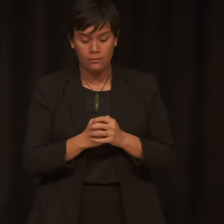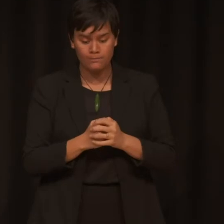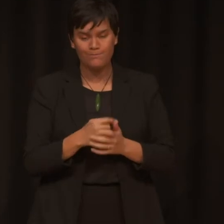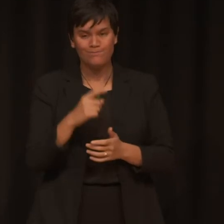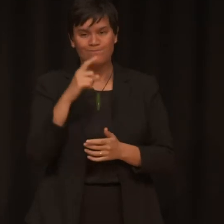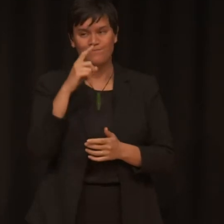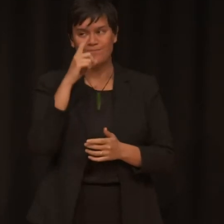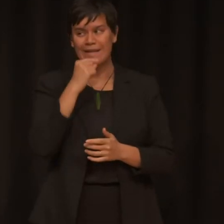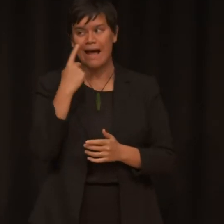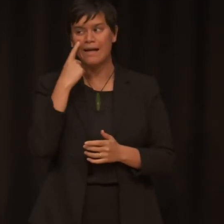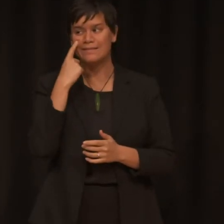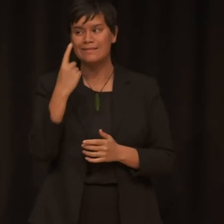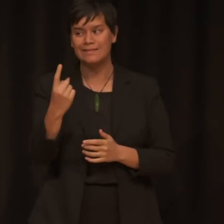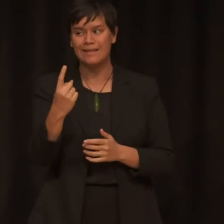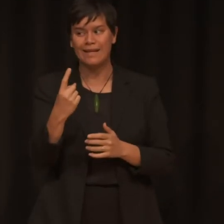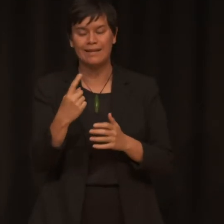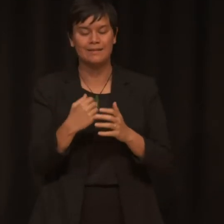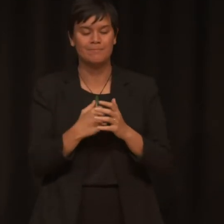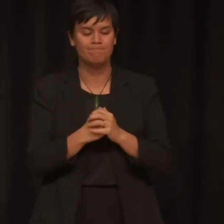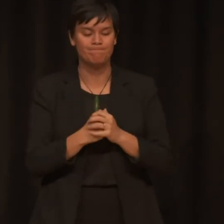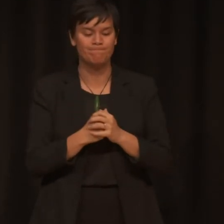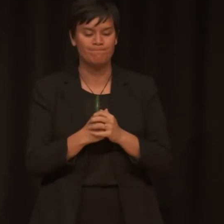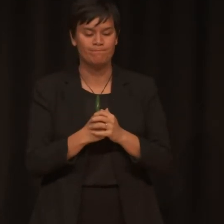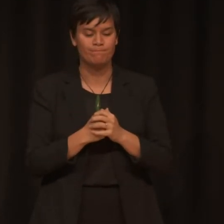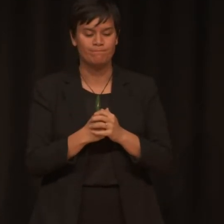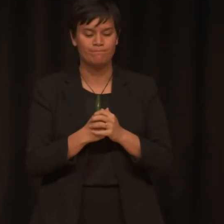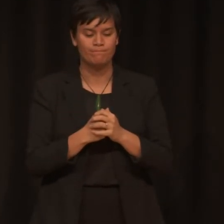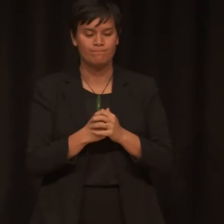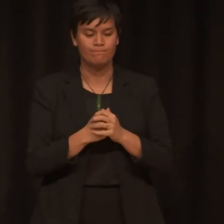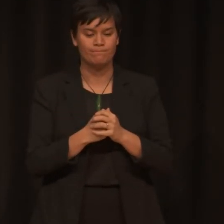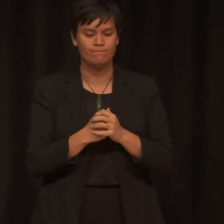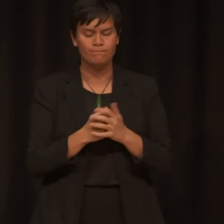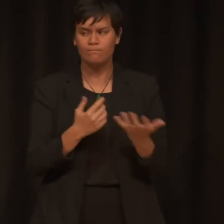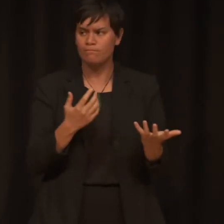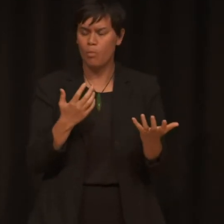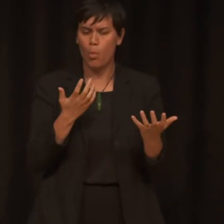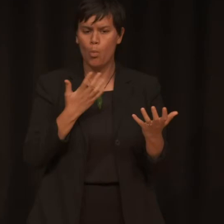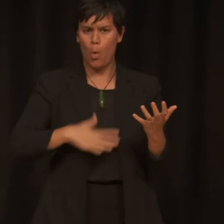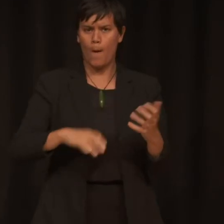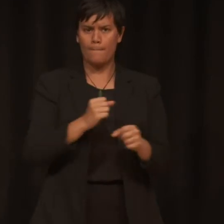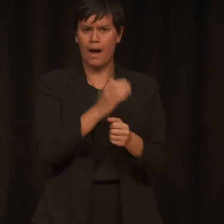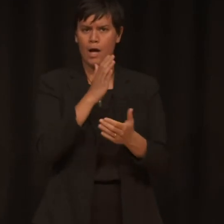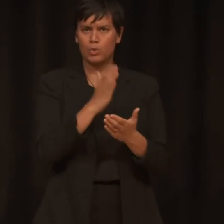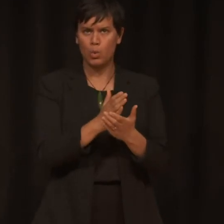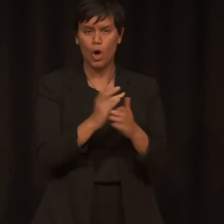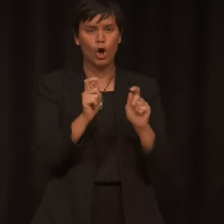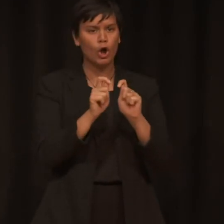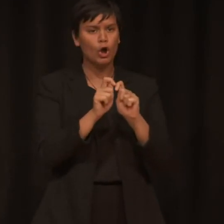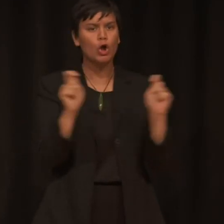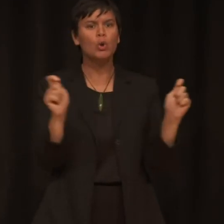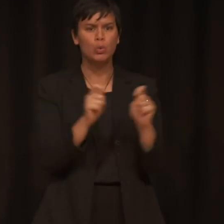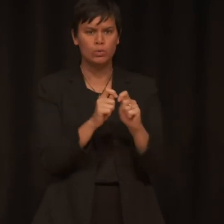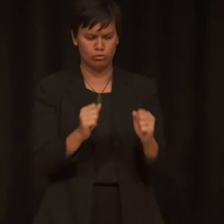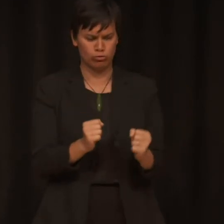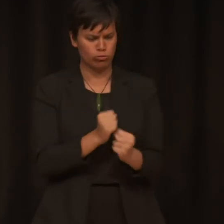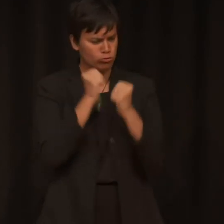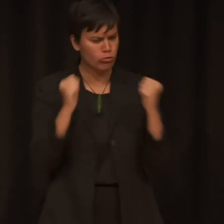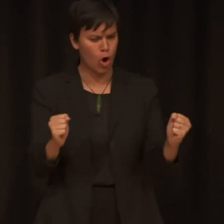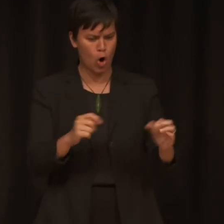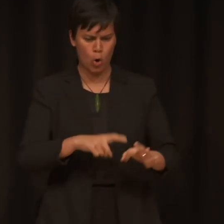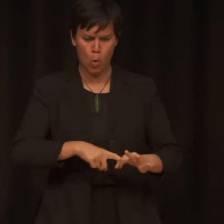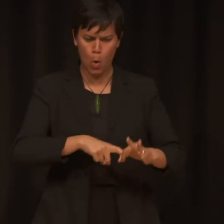country grappling with ensuring that we have a really robust media environment where people can access good